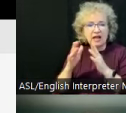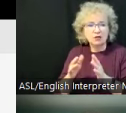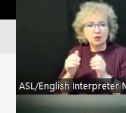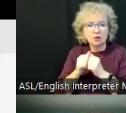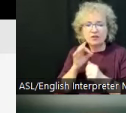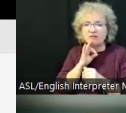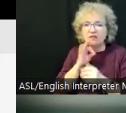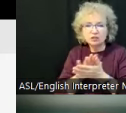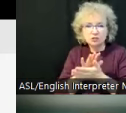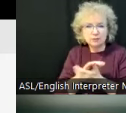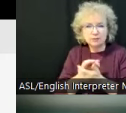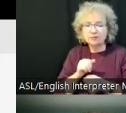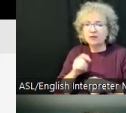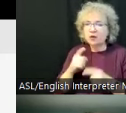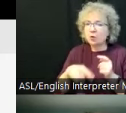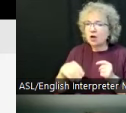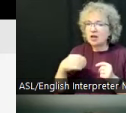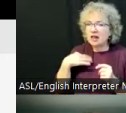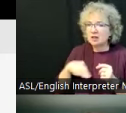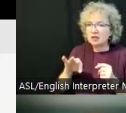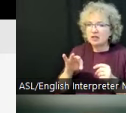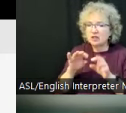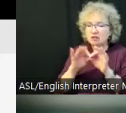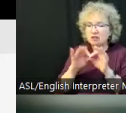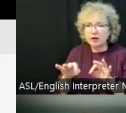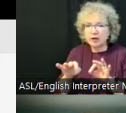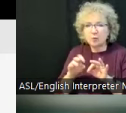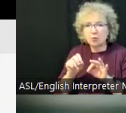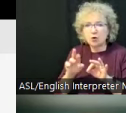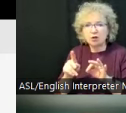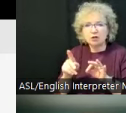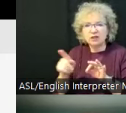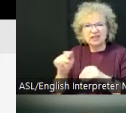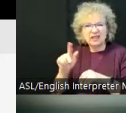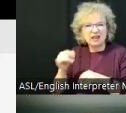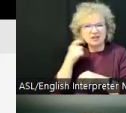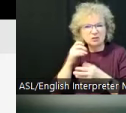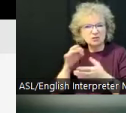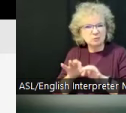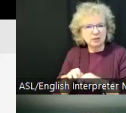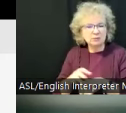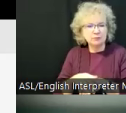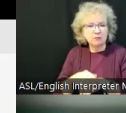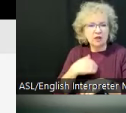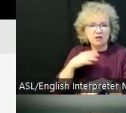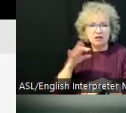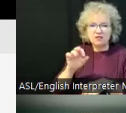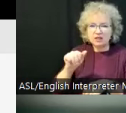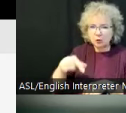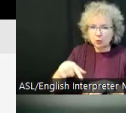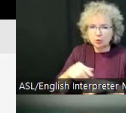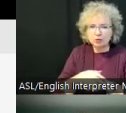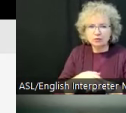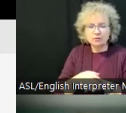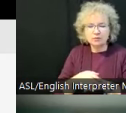is this eligibility framework in more detail that Kelly just went over? We've got an FAQs. We've got